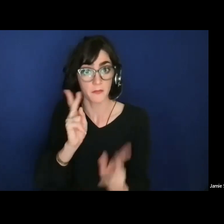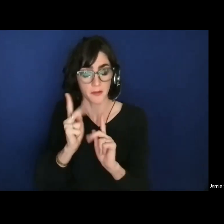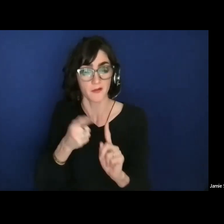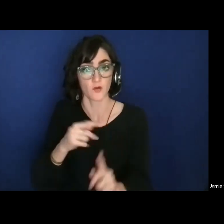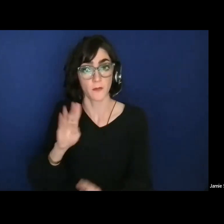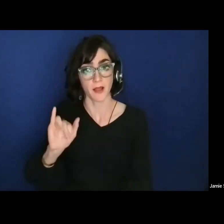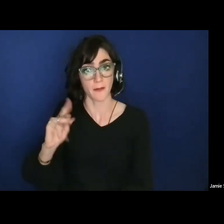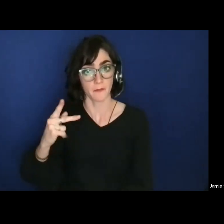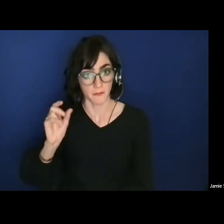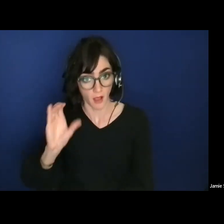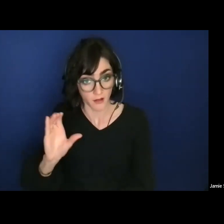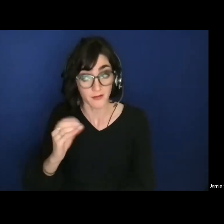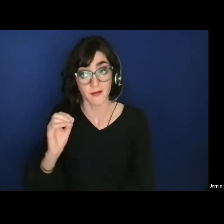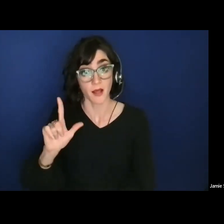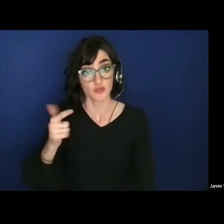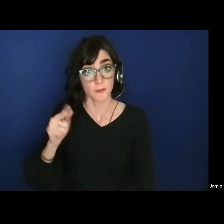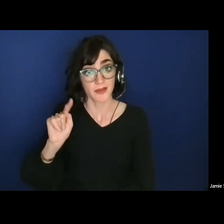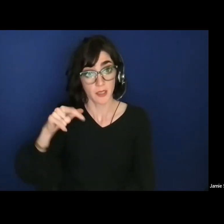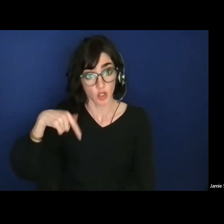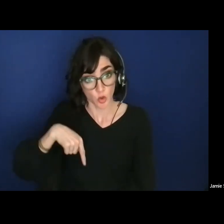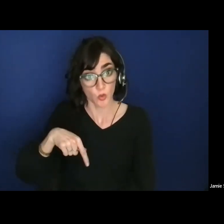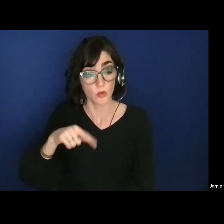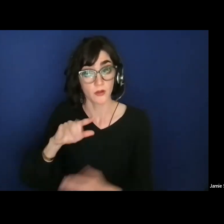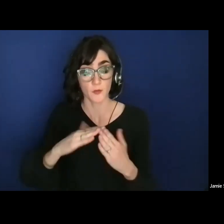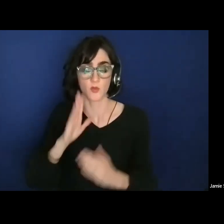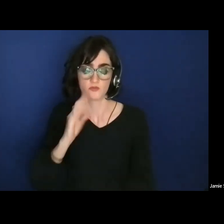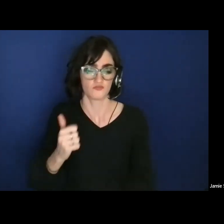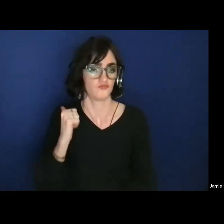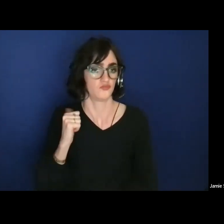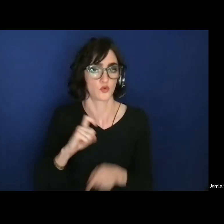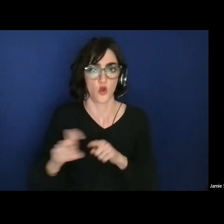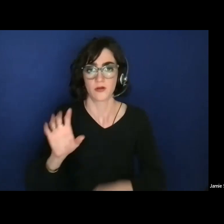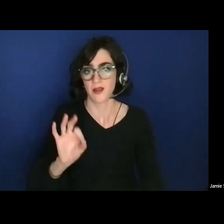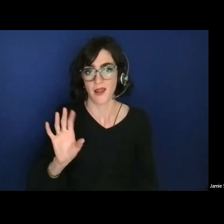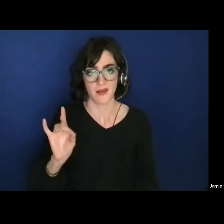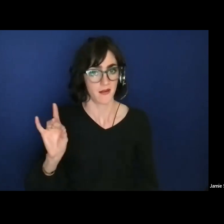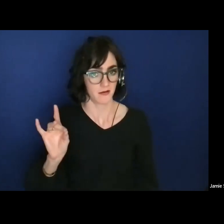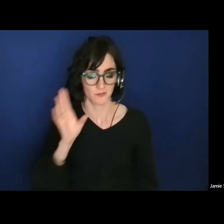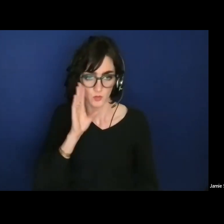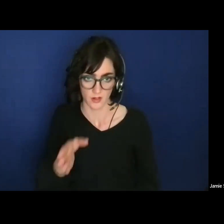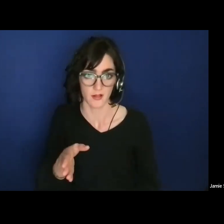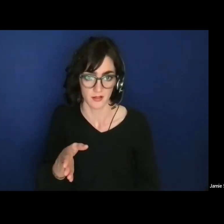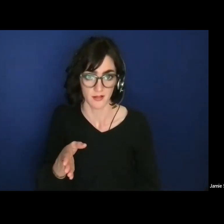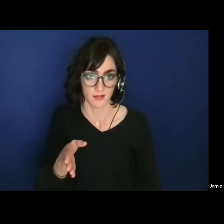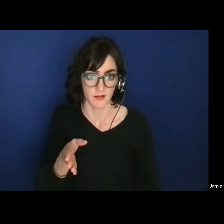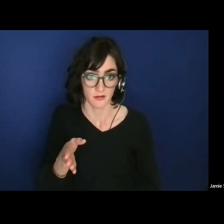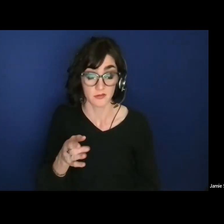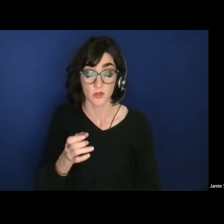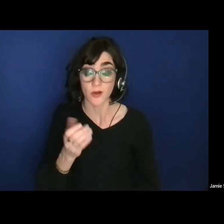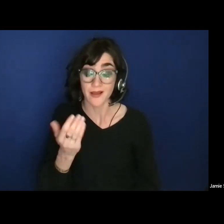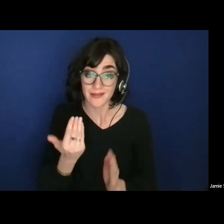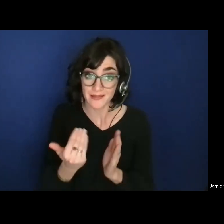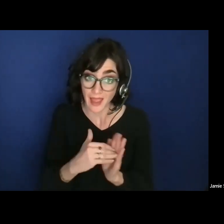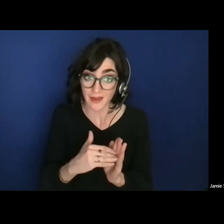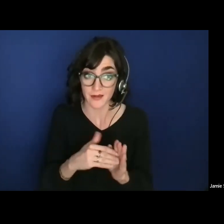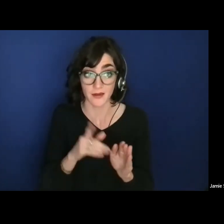and LGBTQ communities who will refuse to call 988. And so again, I don't think the mentality here,